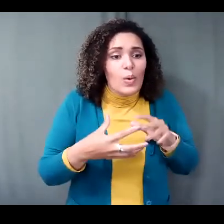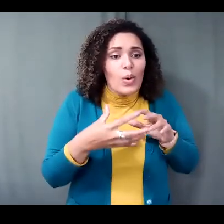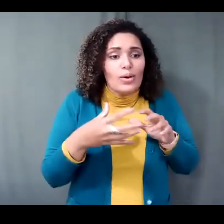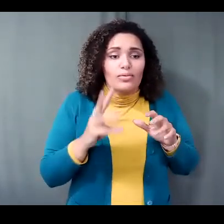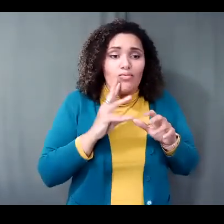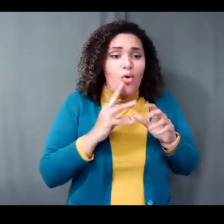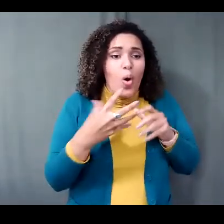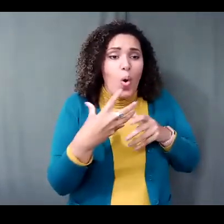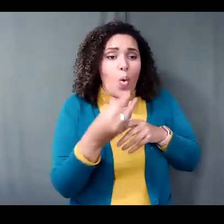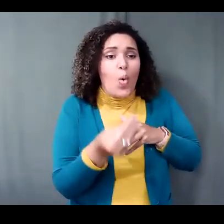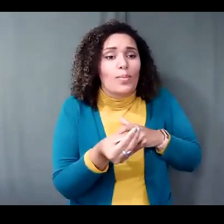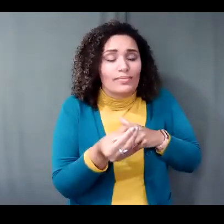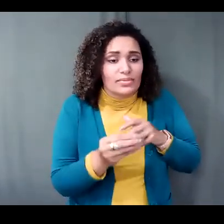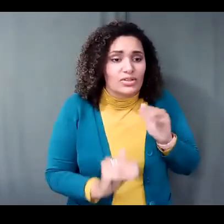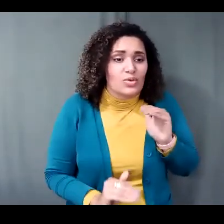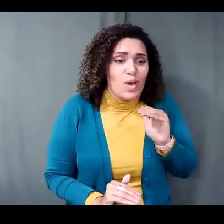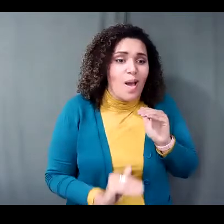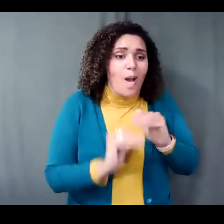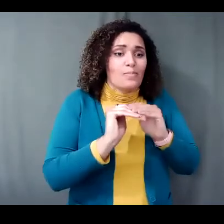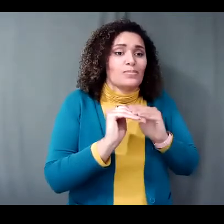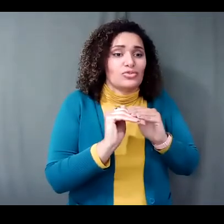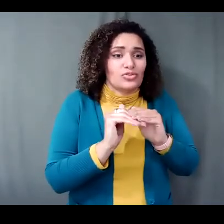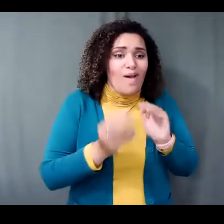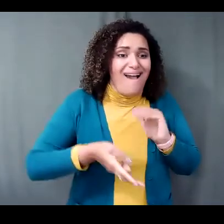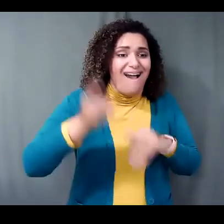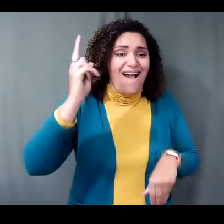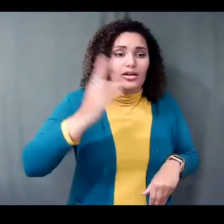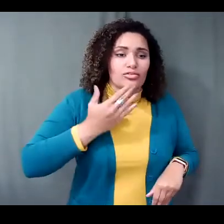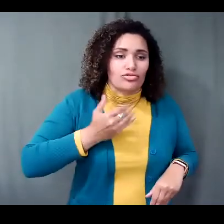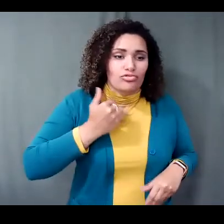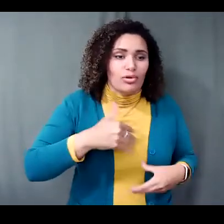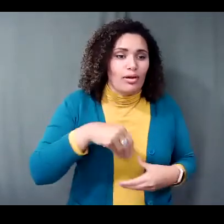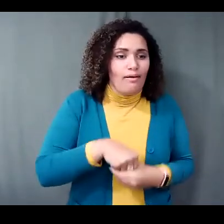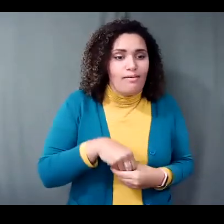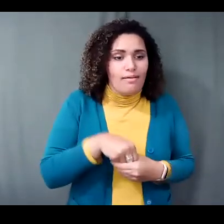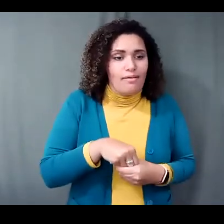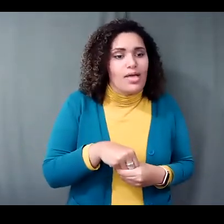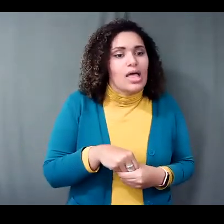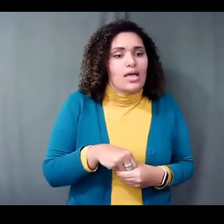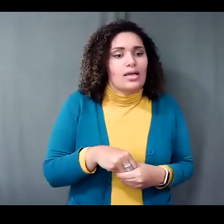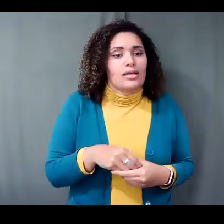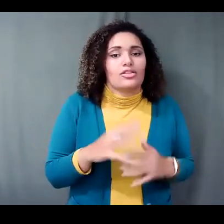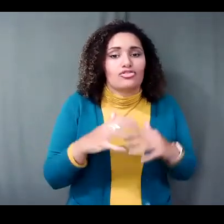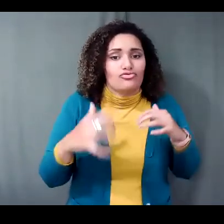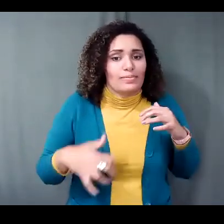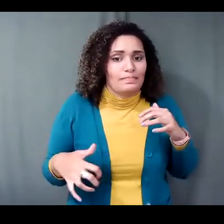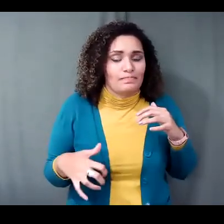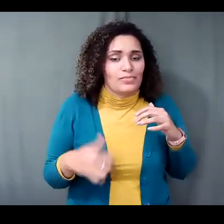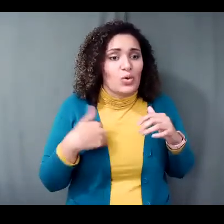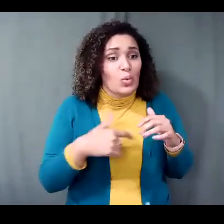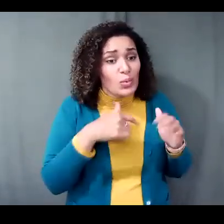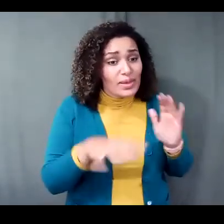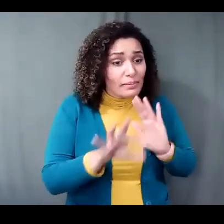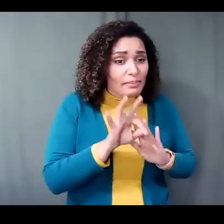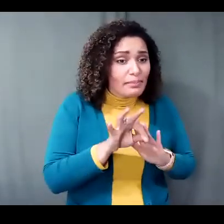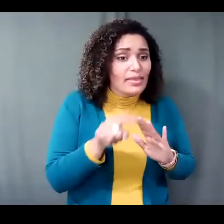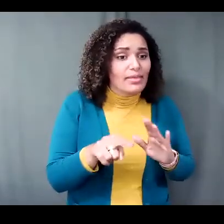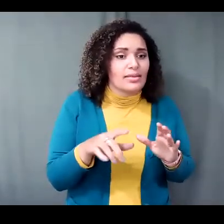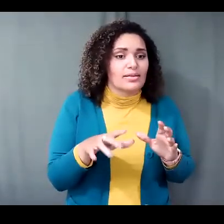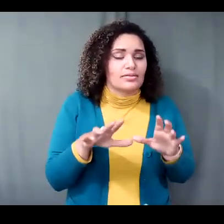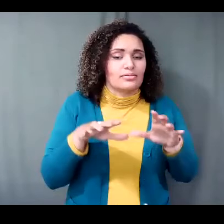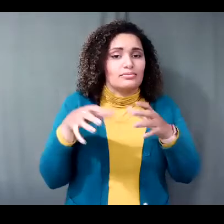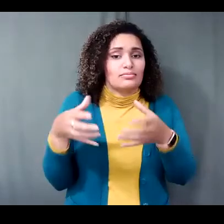you can get up to much higher levels of sugar in the grapes. And we picked this block of